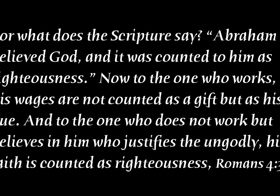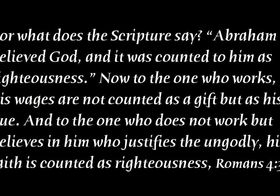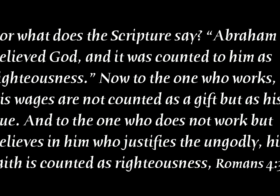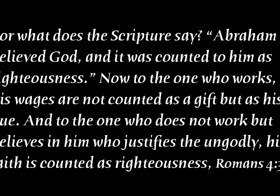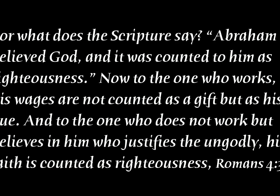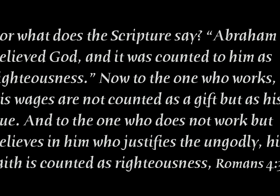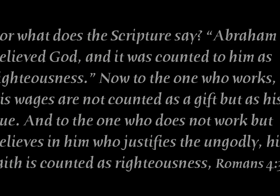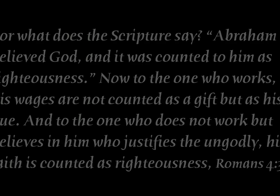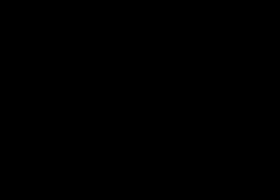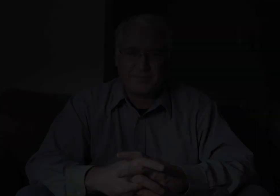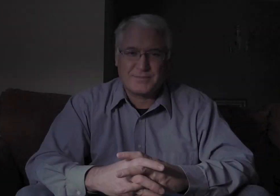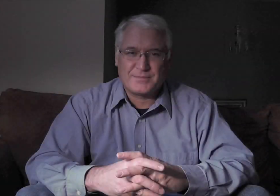righteousness.